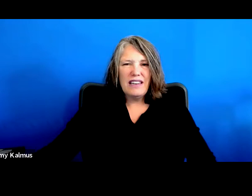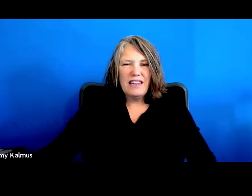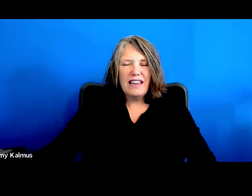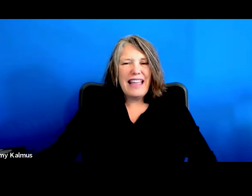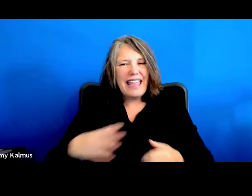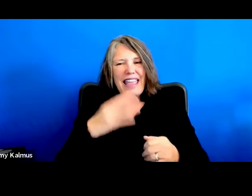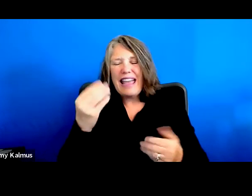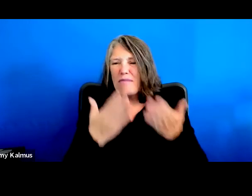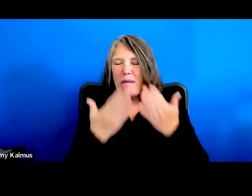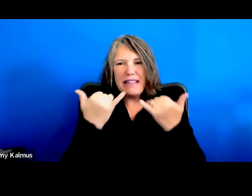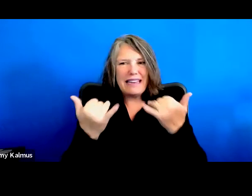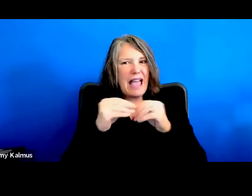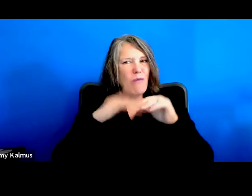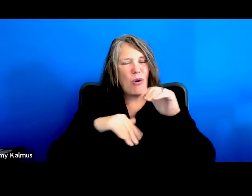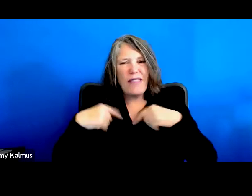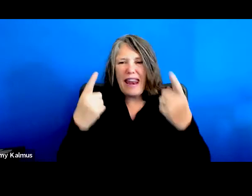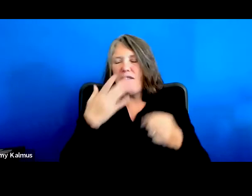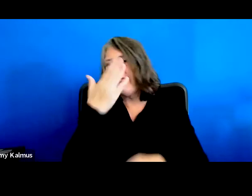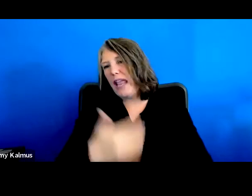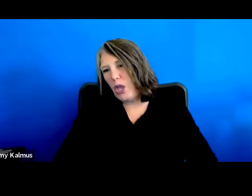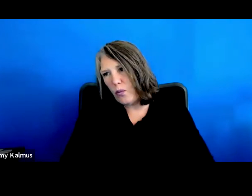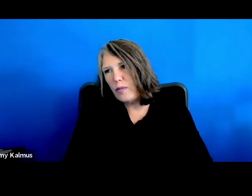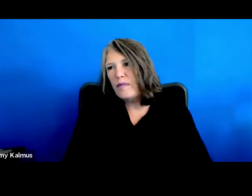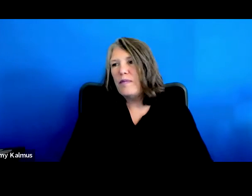perhaps now more than ever. Yeah. So thank you. Yeah.